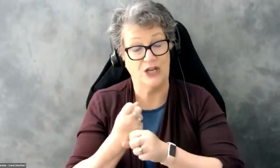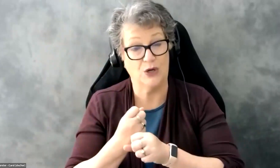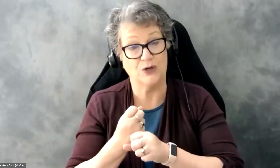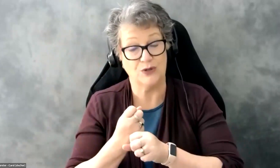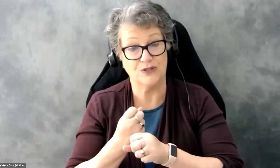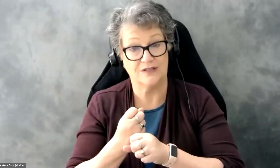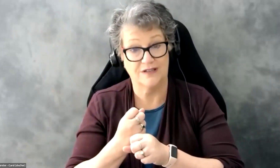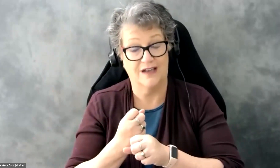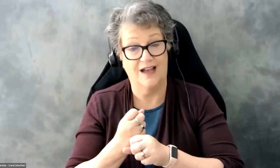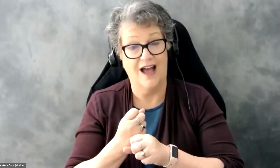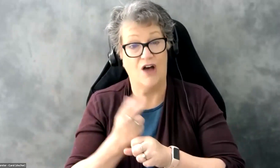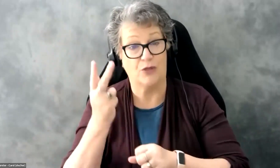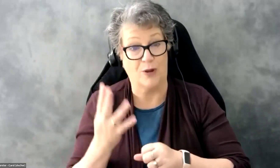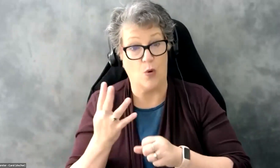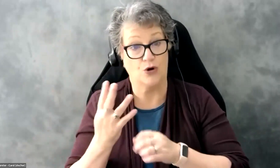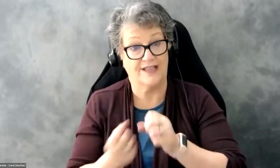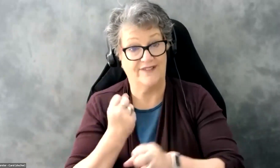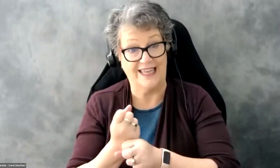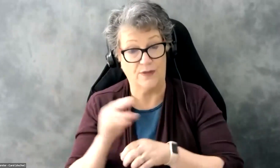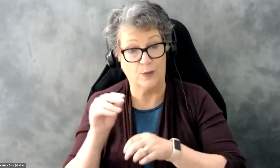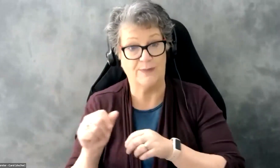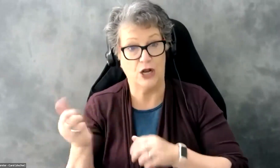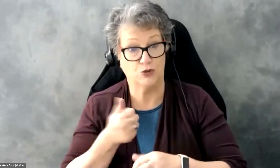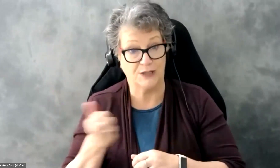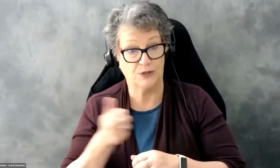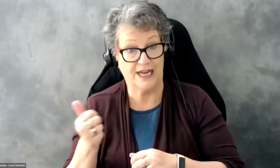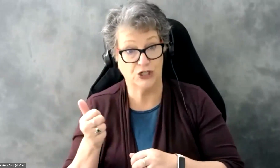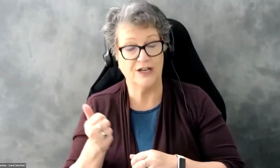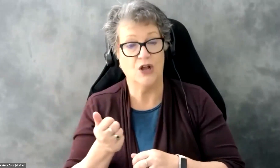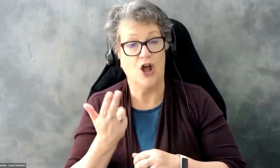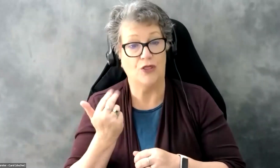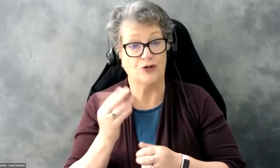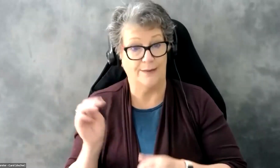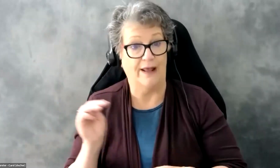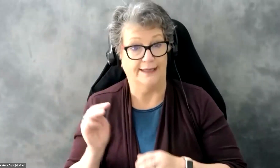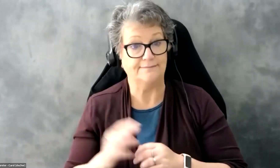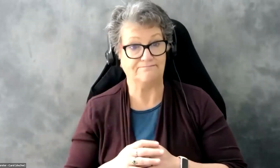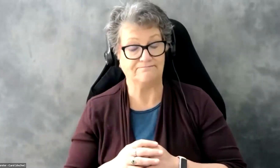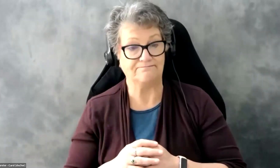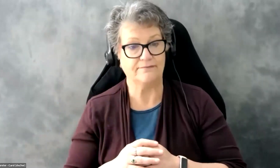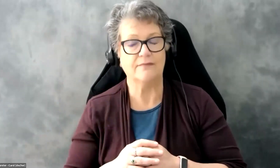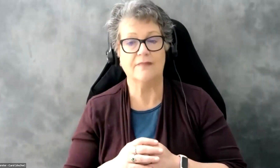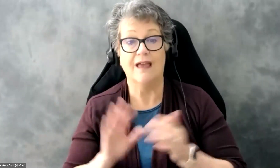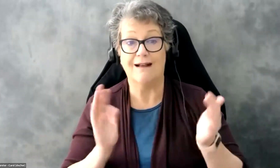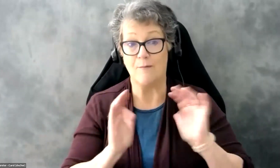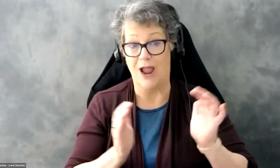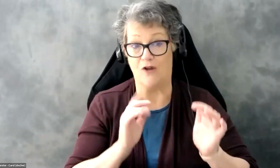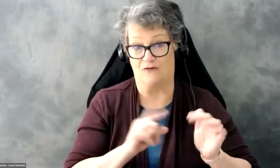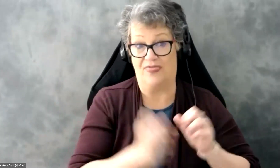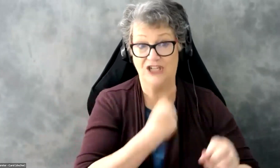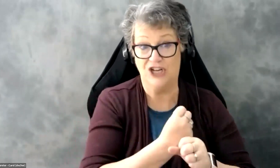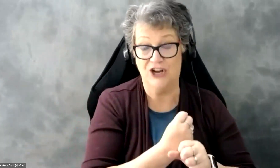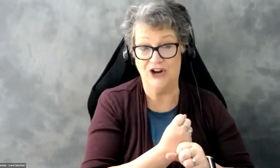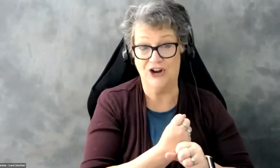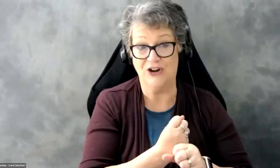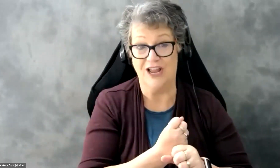of the year at what we spent on transportation, it was $13 million. And if you looked at it for this year, what we spent on